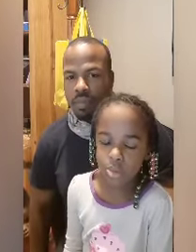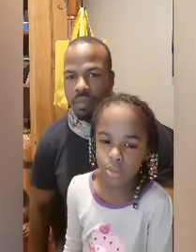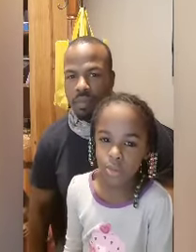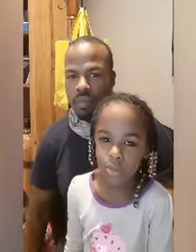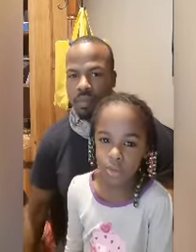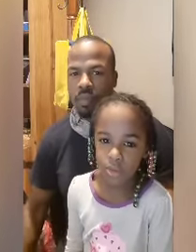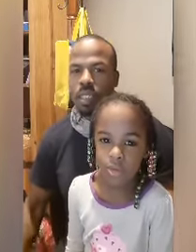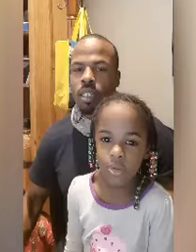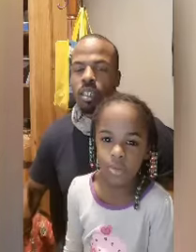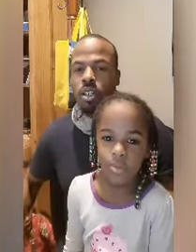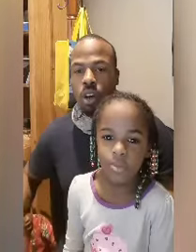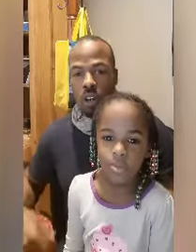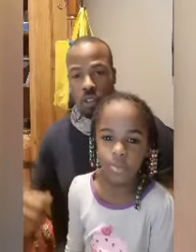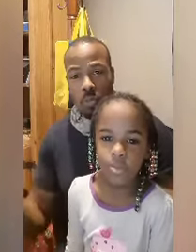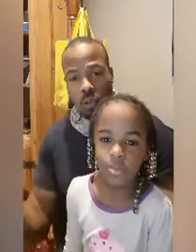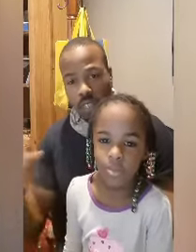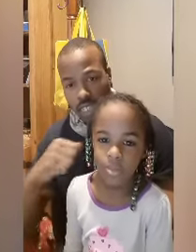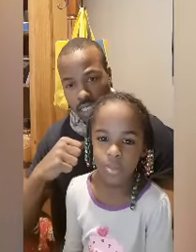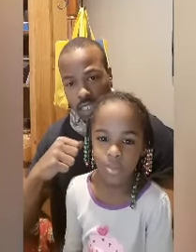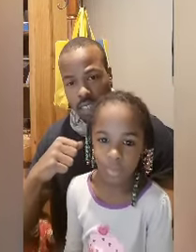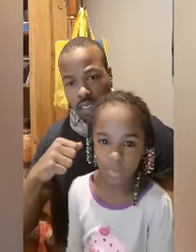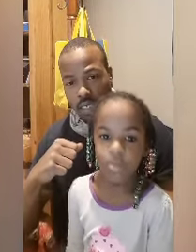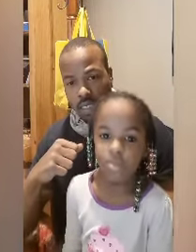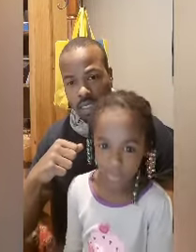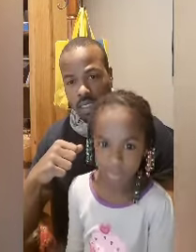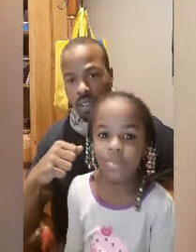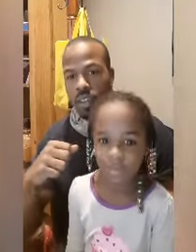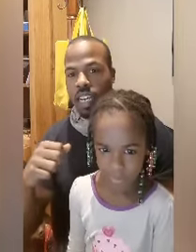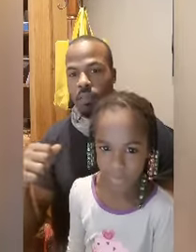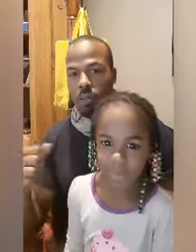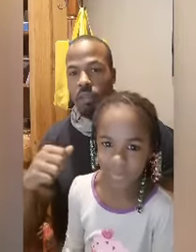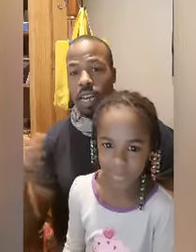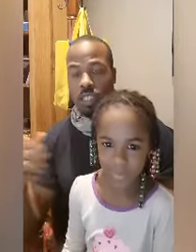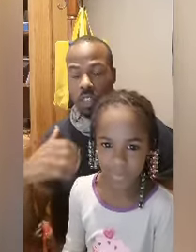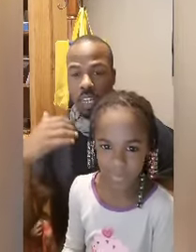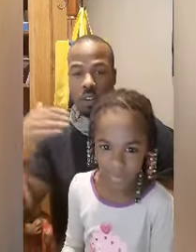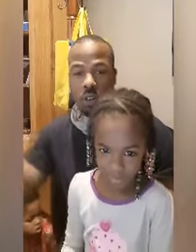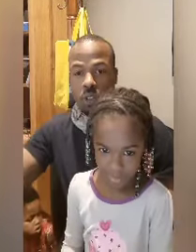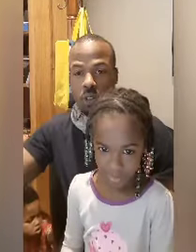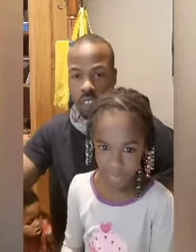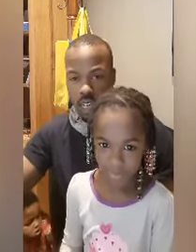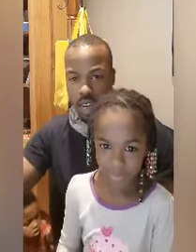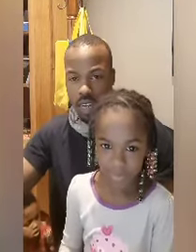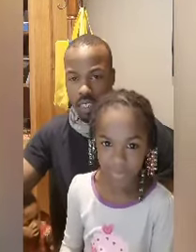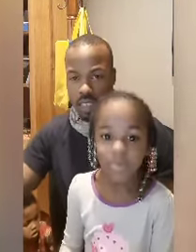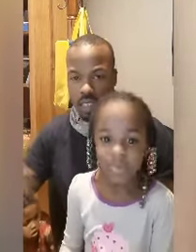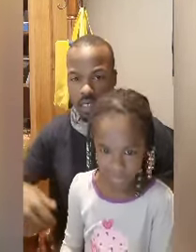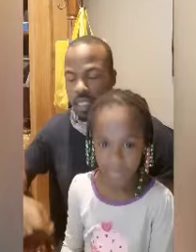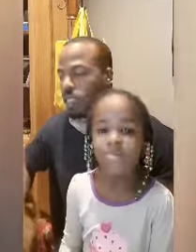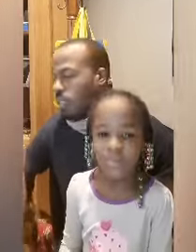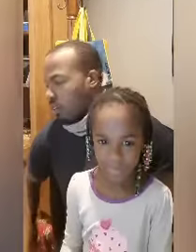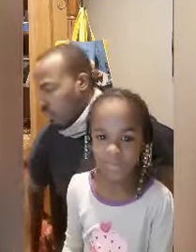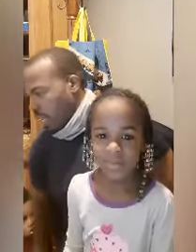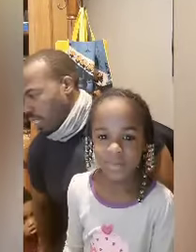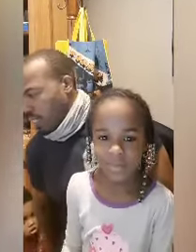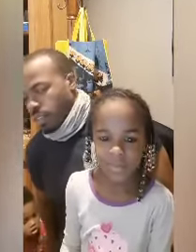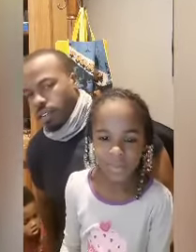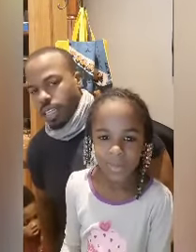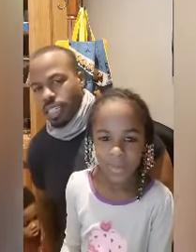and pull. You pull the leash? Okay, you pull it back so they don't go towards the car. Okay. All right.